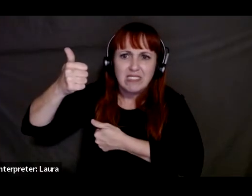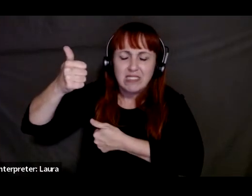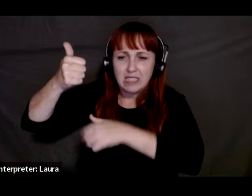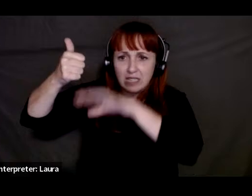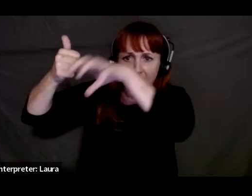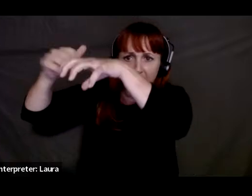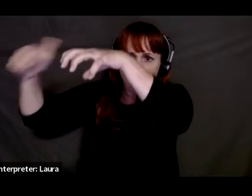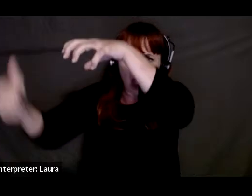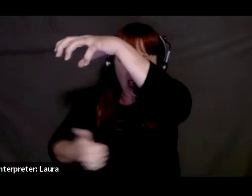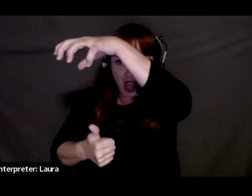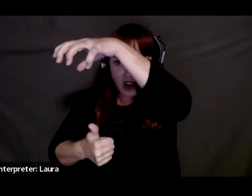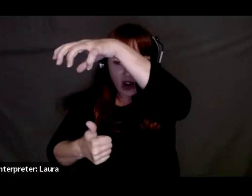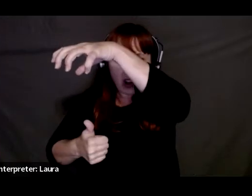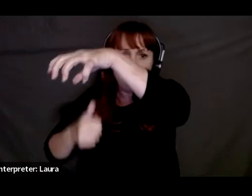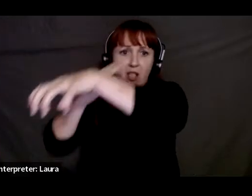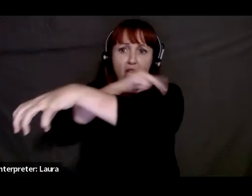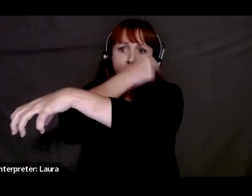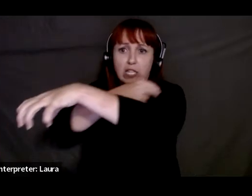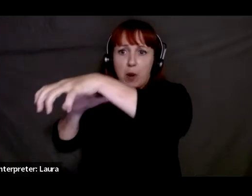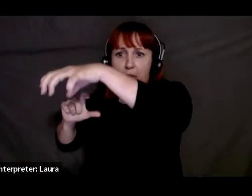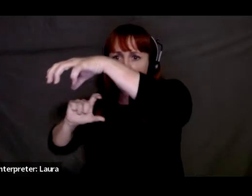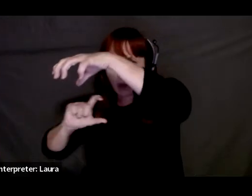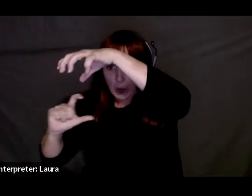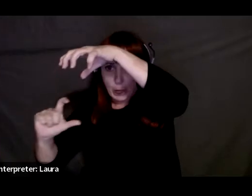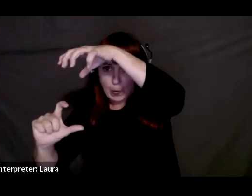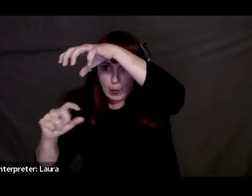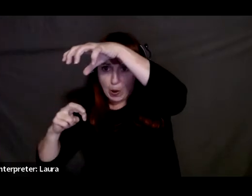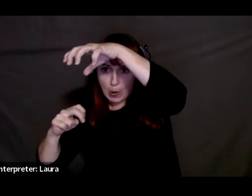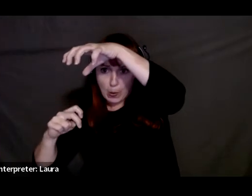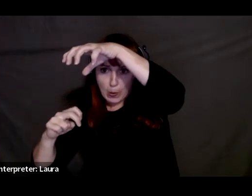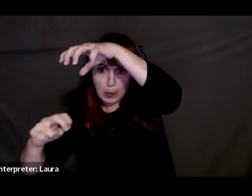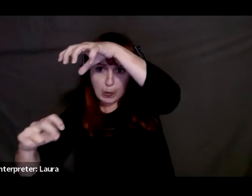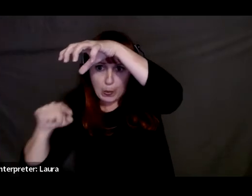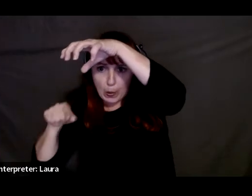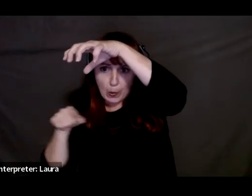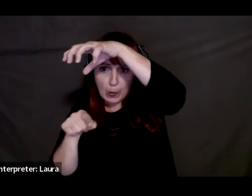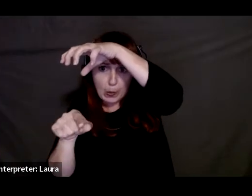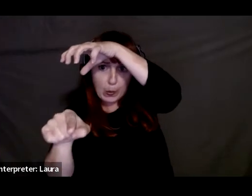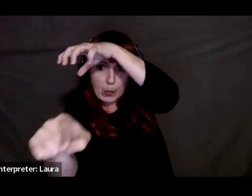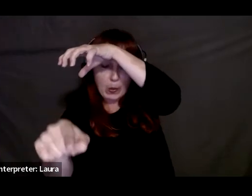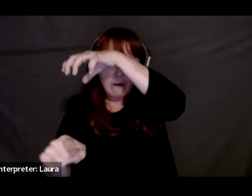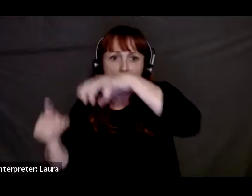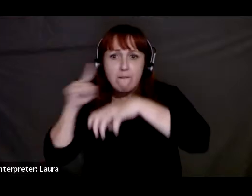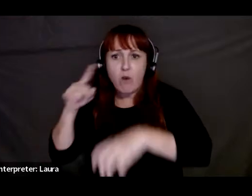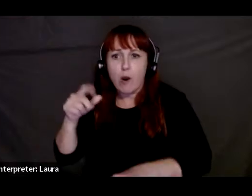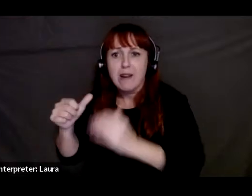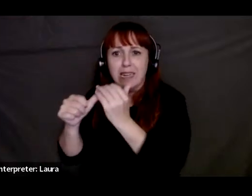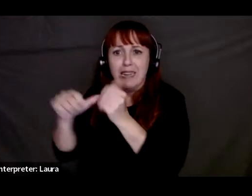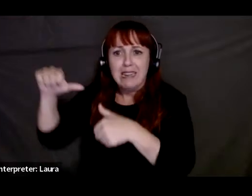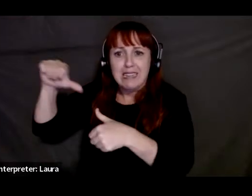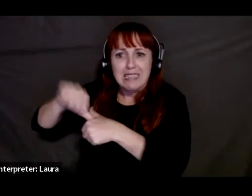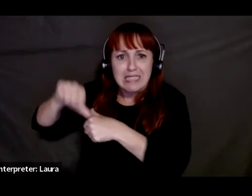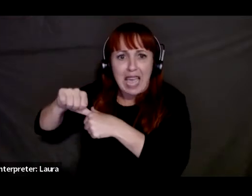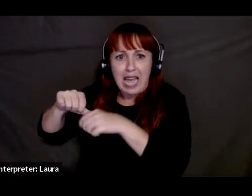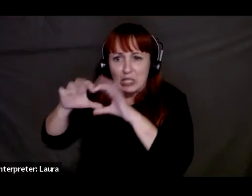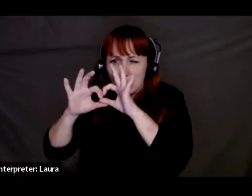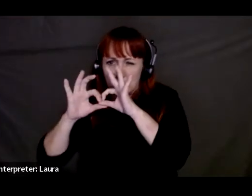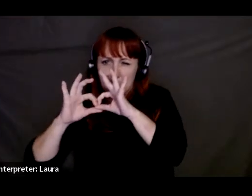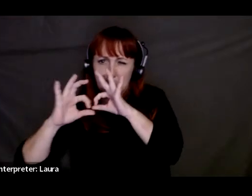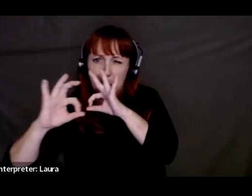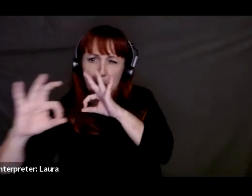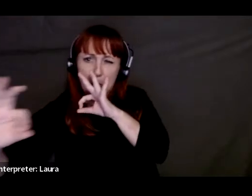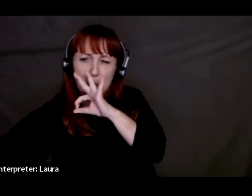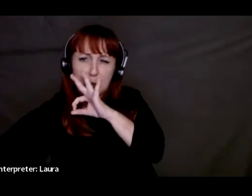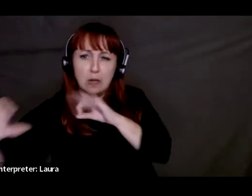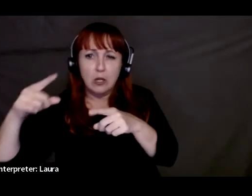the hospital is where the tunnels are. They built the tunnels to put that diesel 2.5 miles to go to Pearl